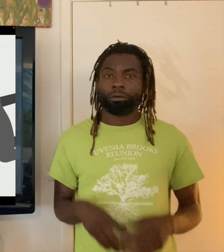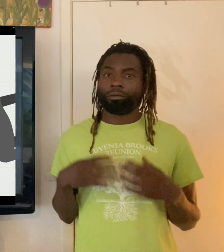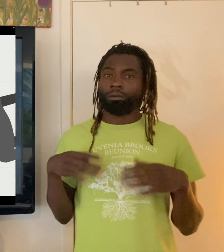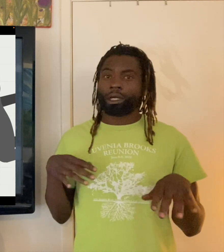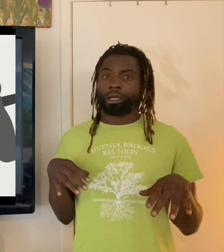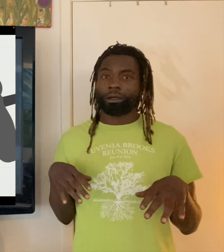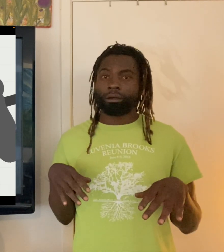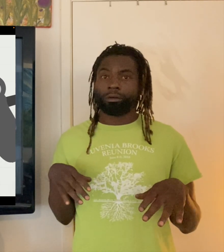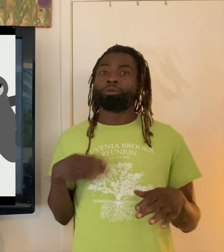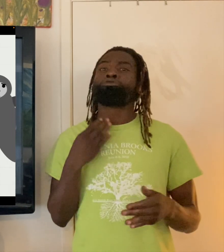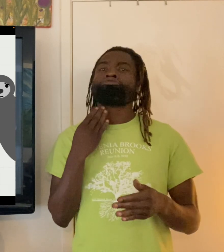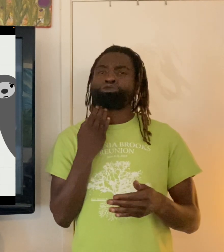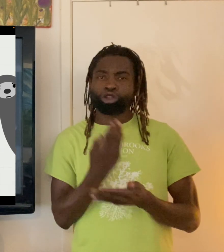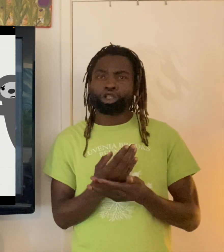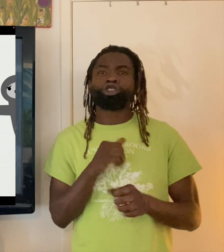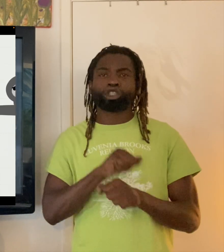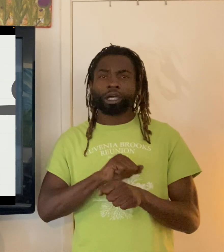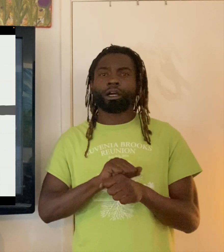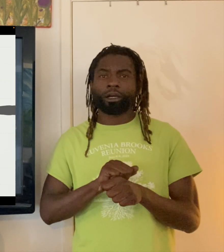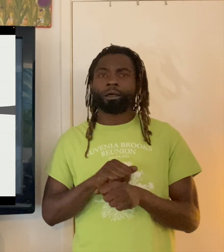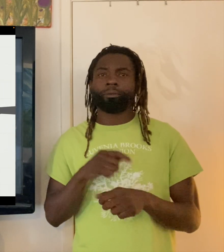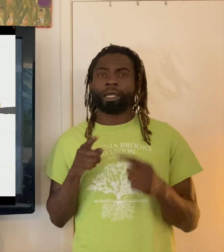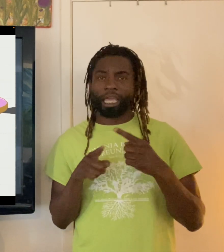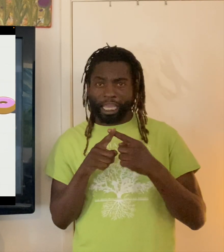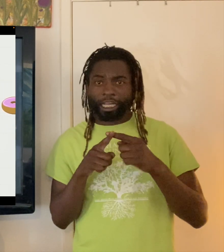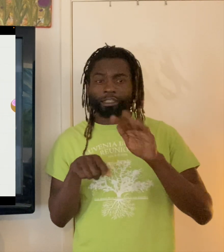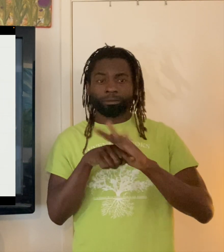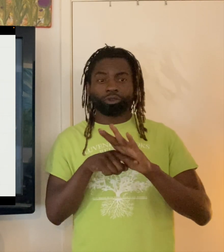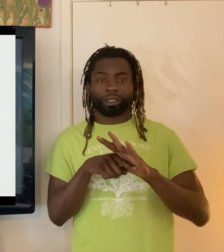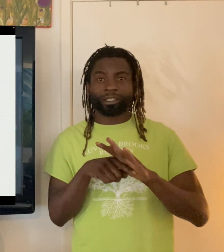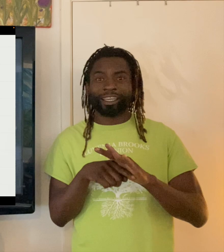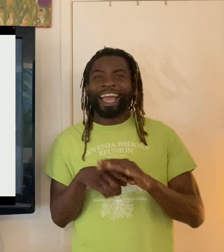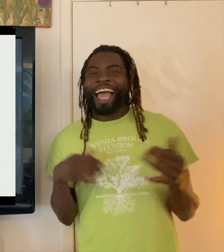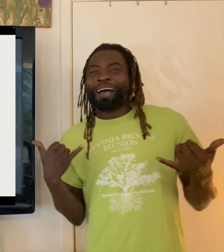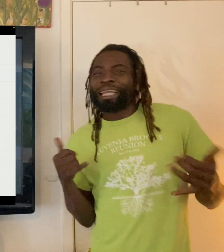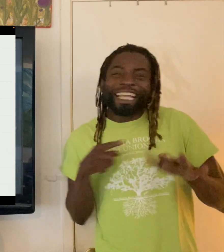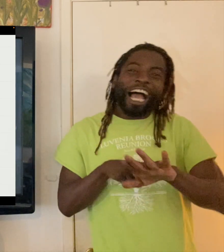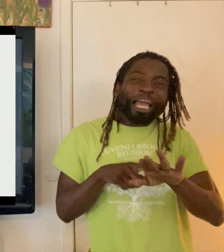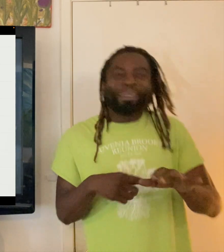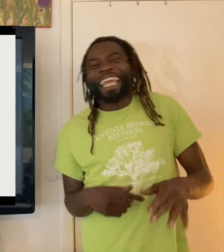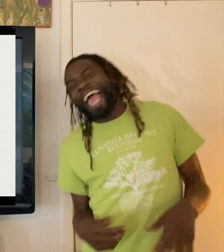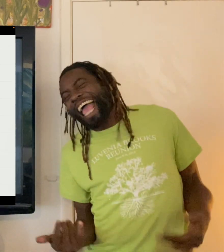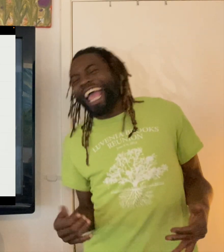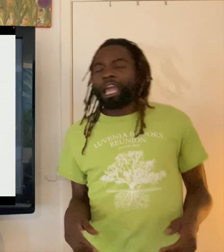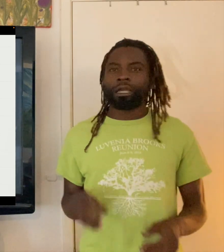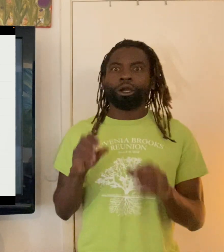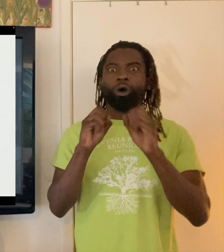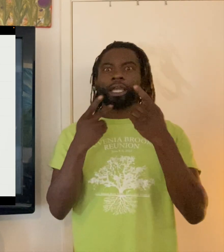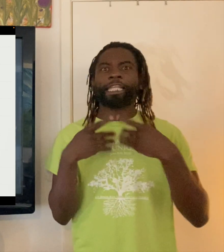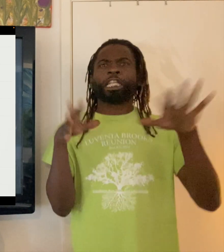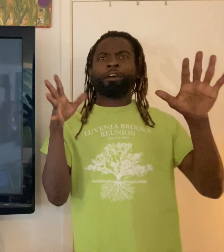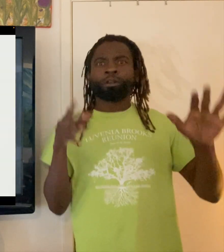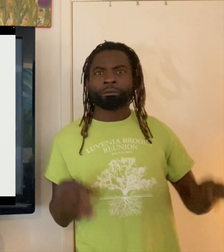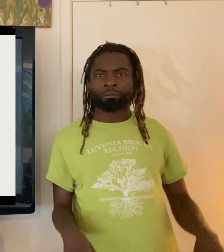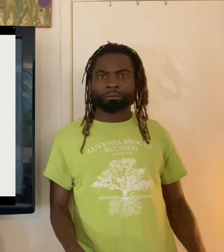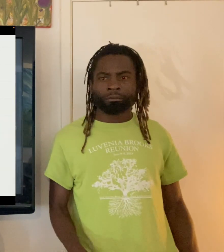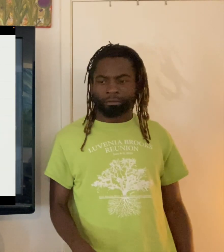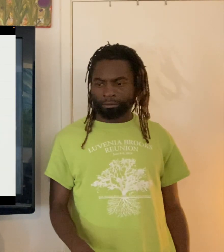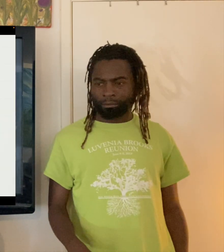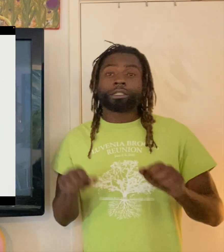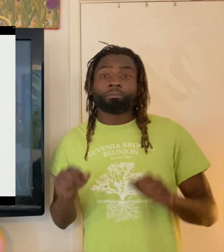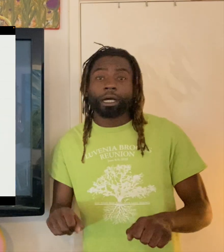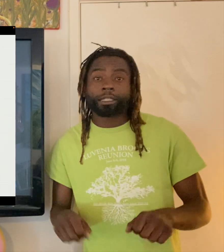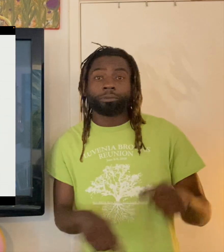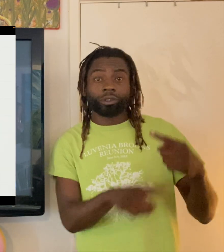Wow, you did such a good job adding and subtracting. It's now playtime. Okay, that's enough. So, we